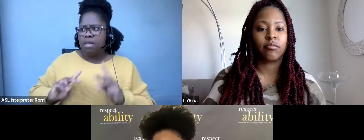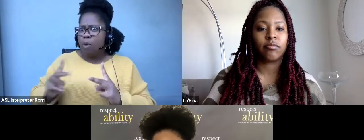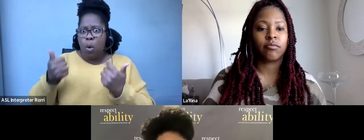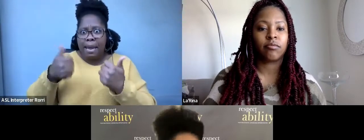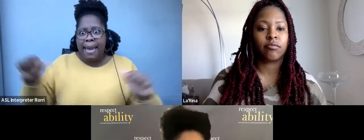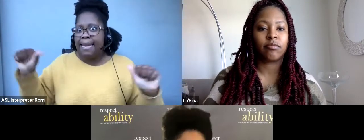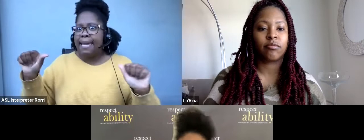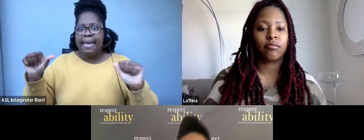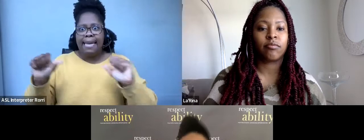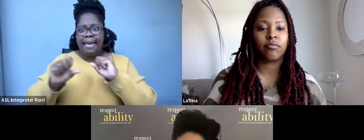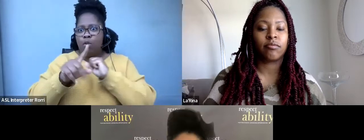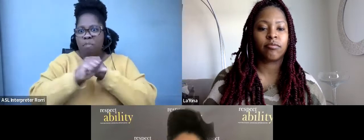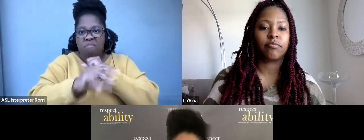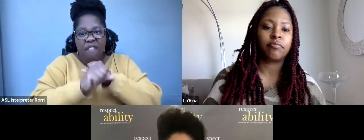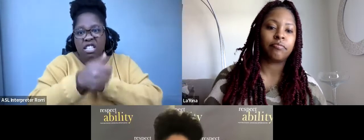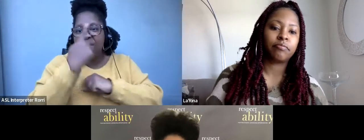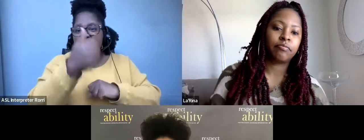any shameless plug.